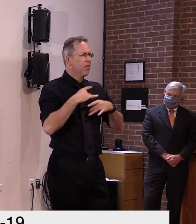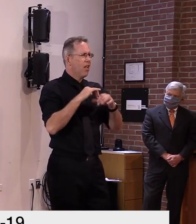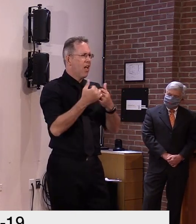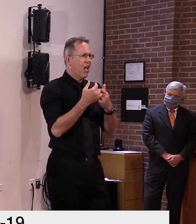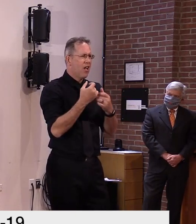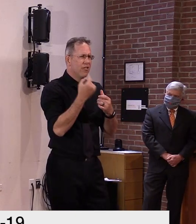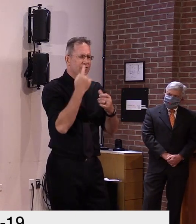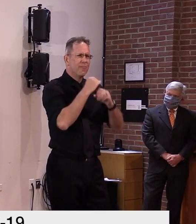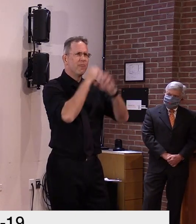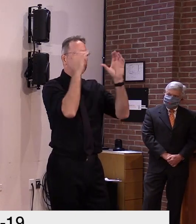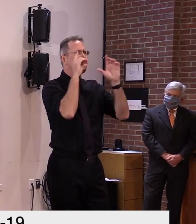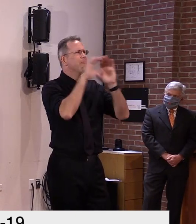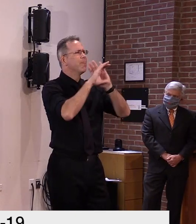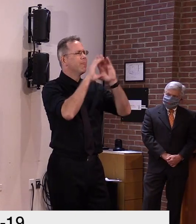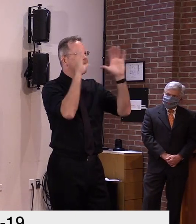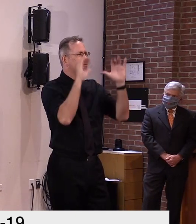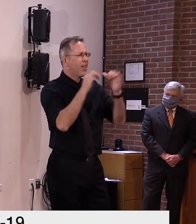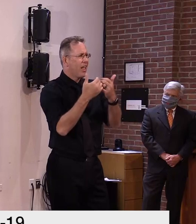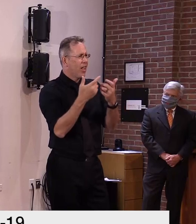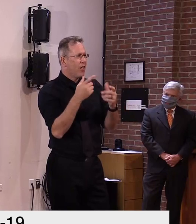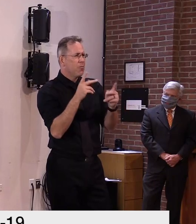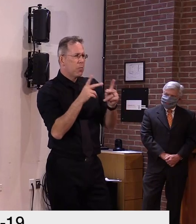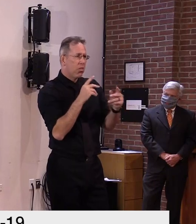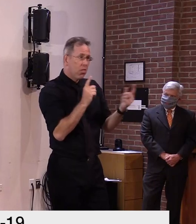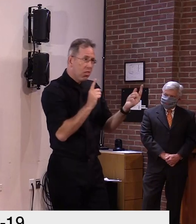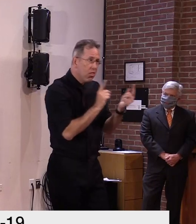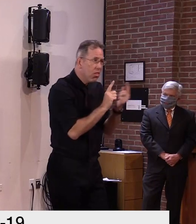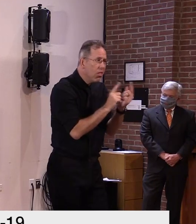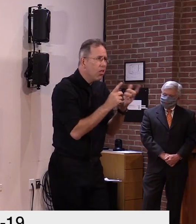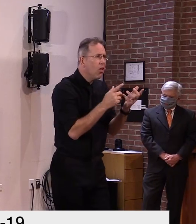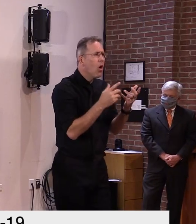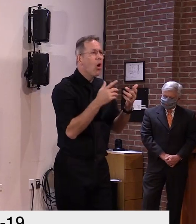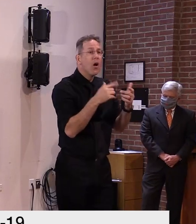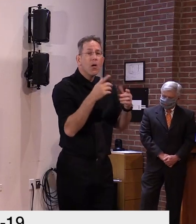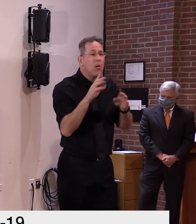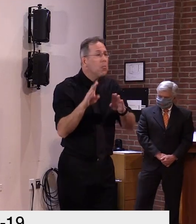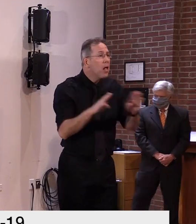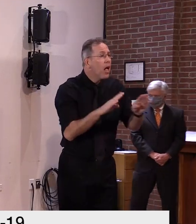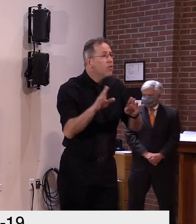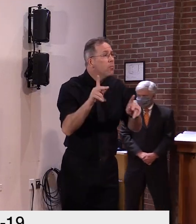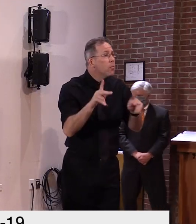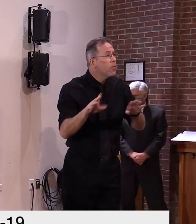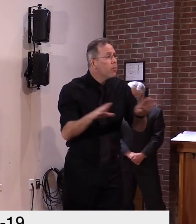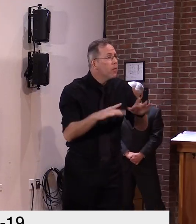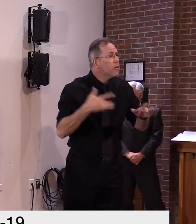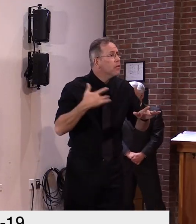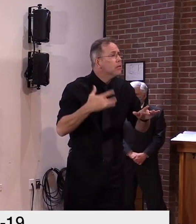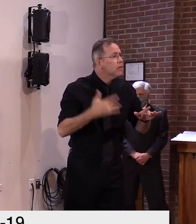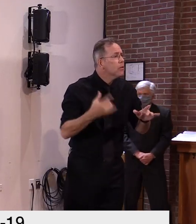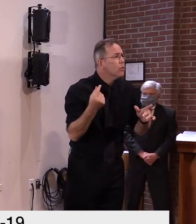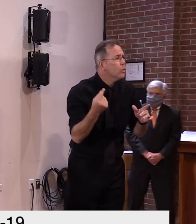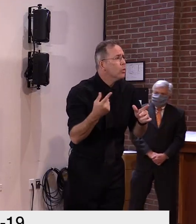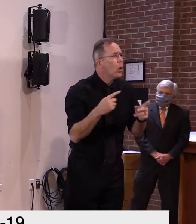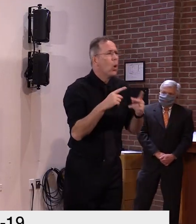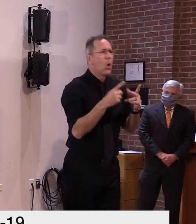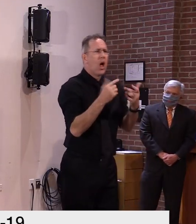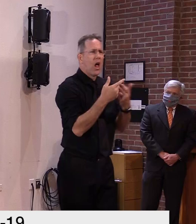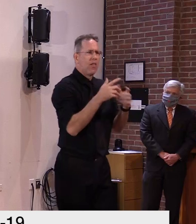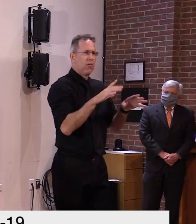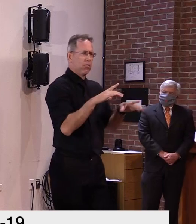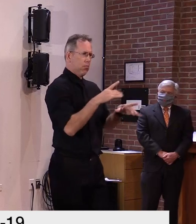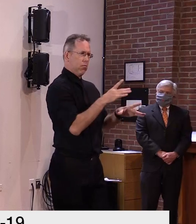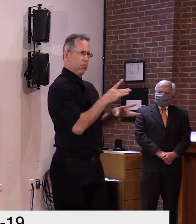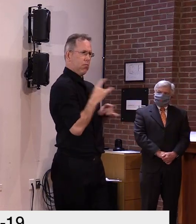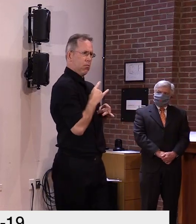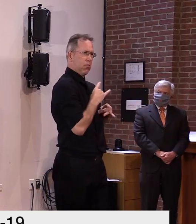line to in specific behaviors that people had or specific ways they might have contracted the virus? Yeah, no,